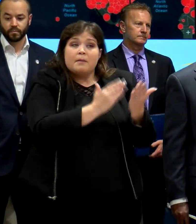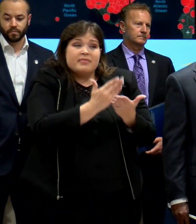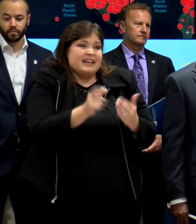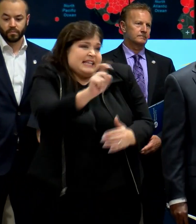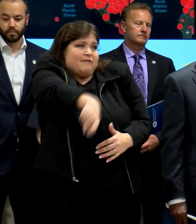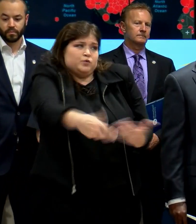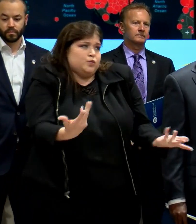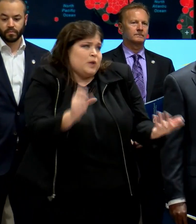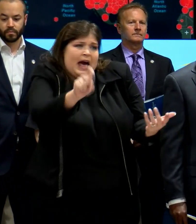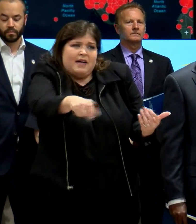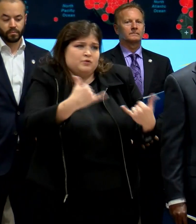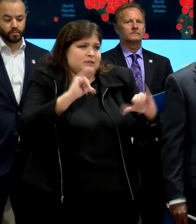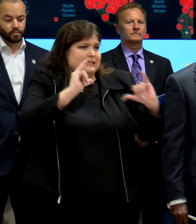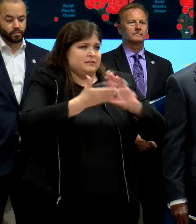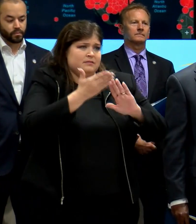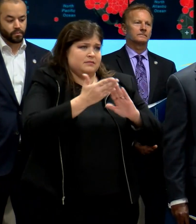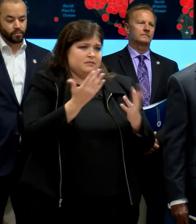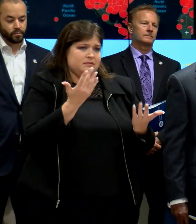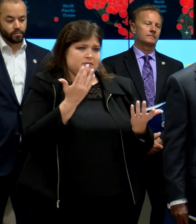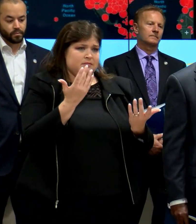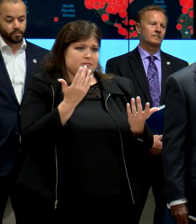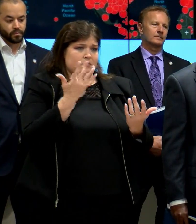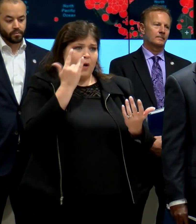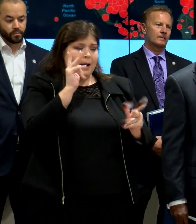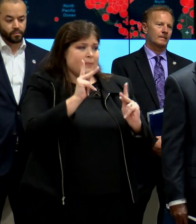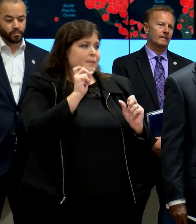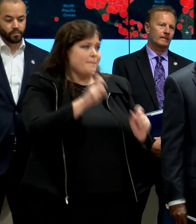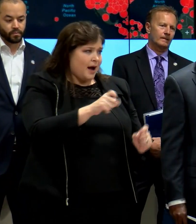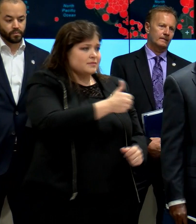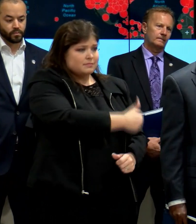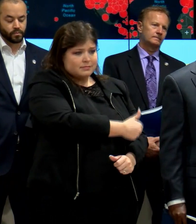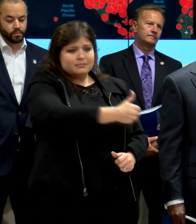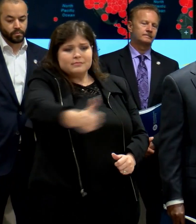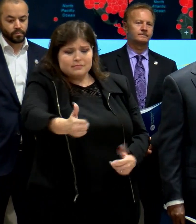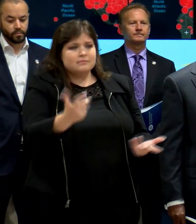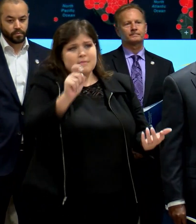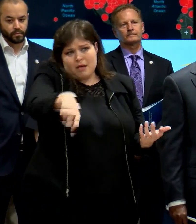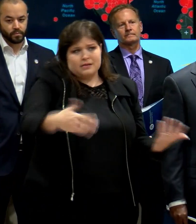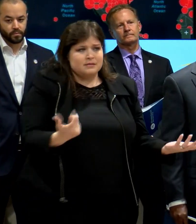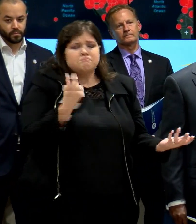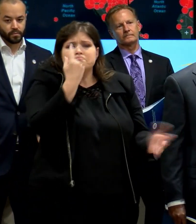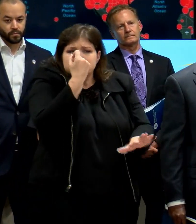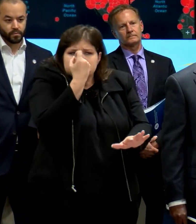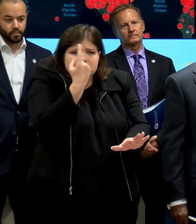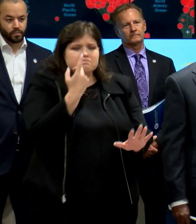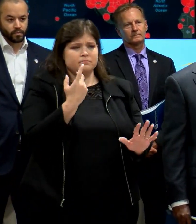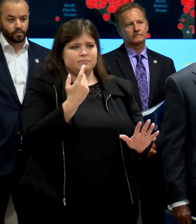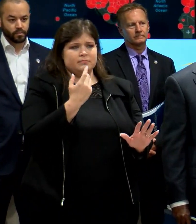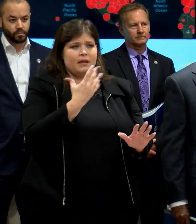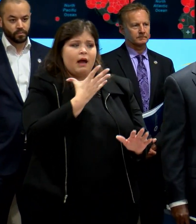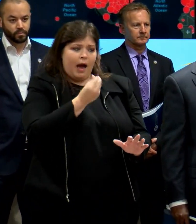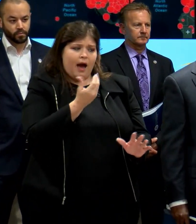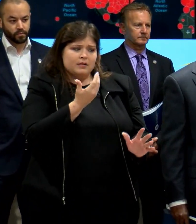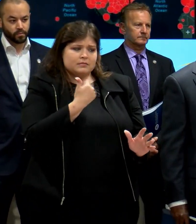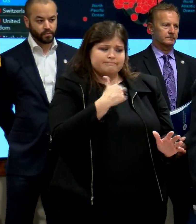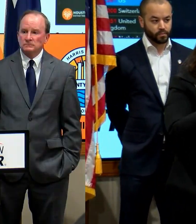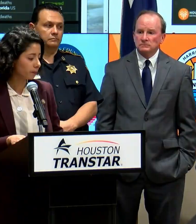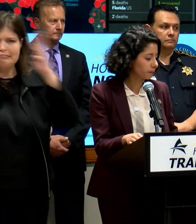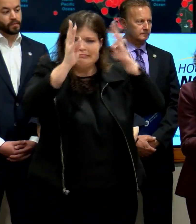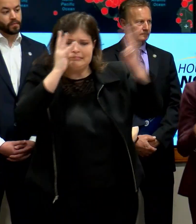place because people need to get from point A to point B. And we're mindful of that, and we're very sensitive to that.